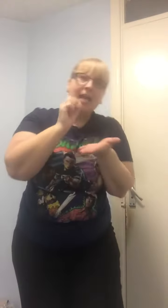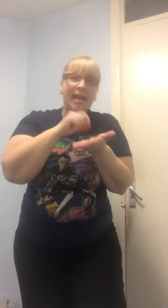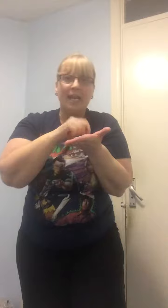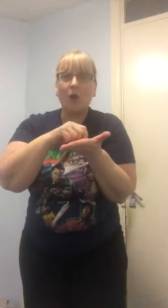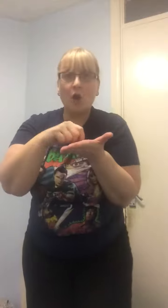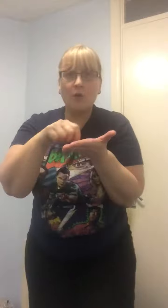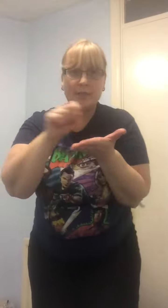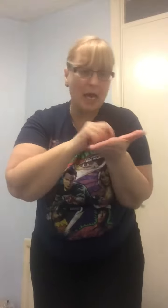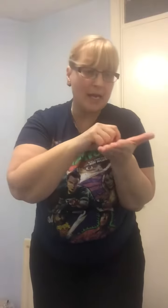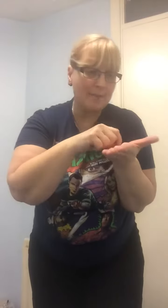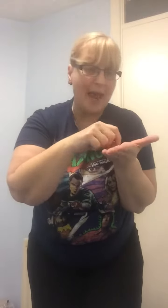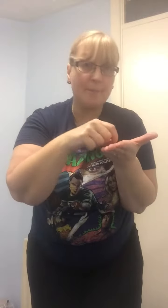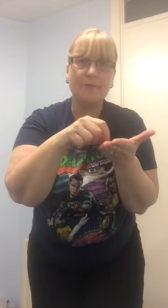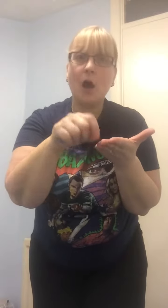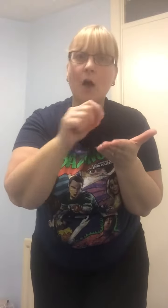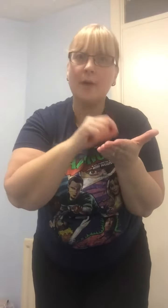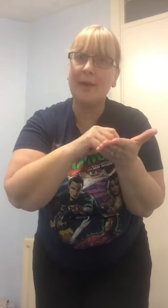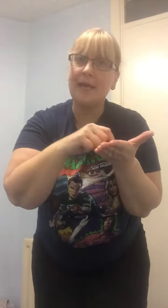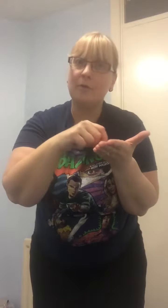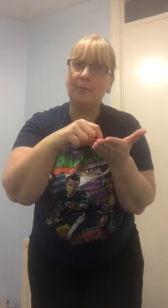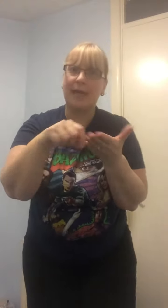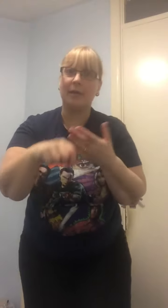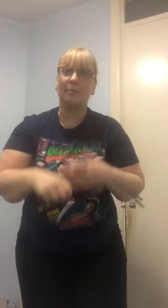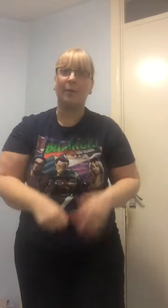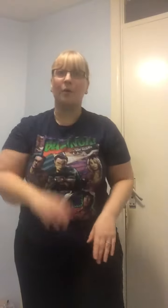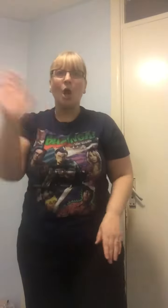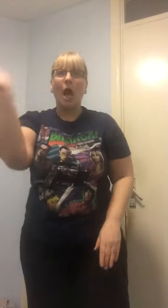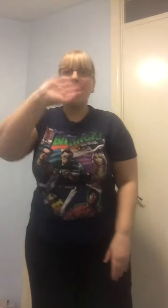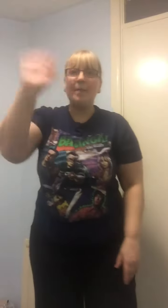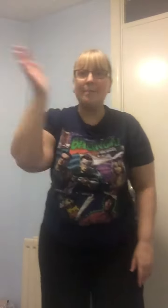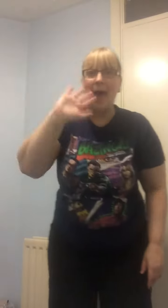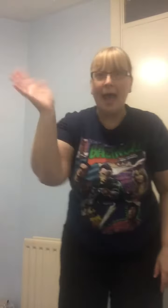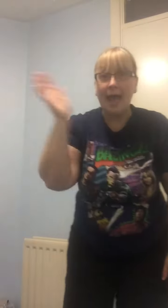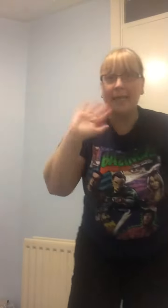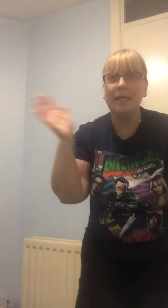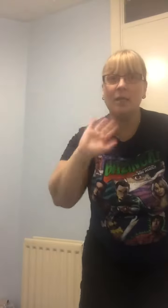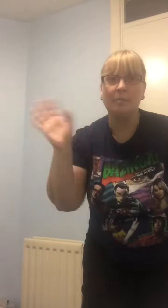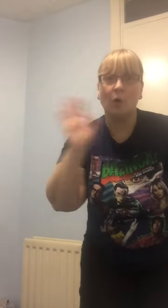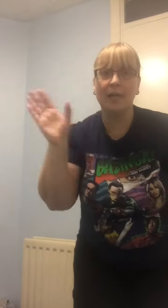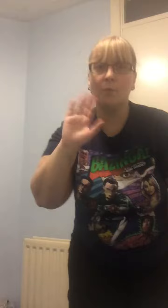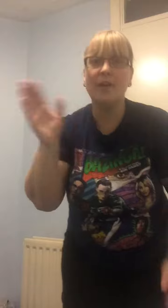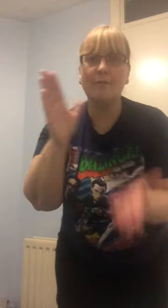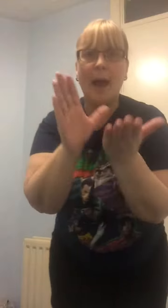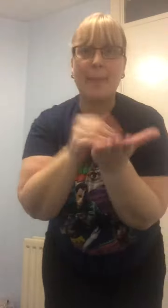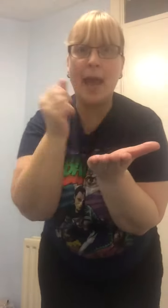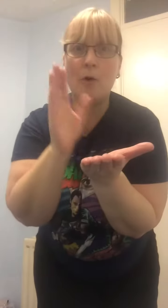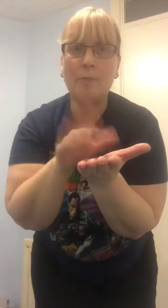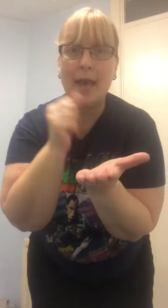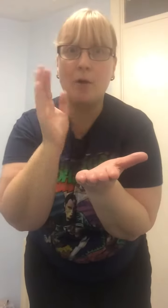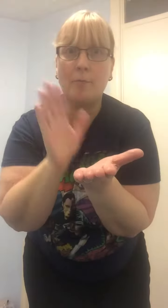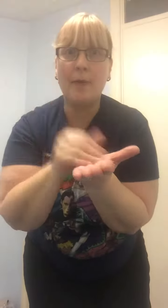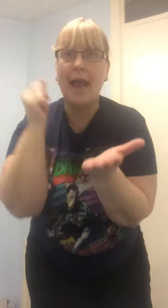He wrote on a paper for a pill, pill, pill. I'll be back in the morning with my bill, bill, bill.